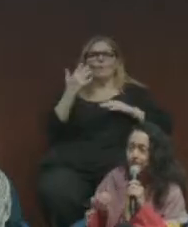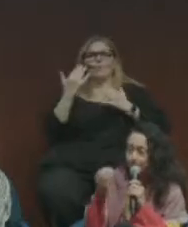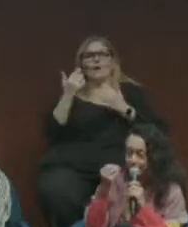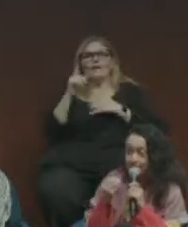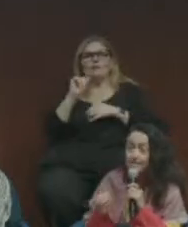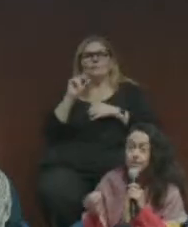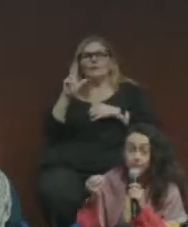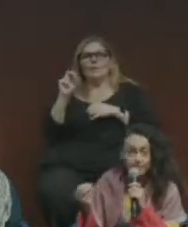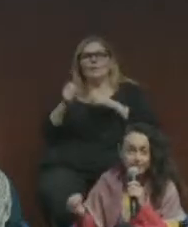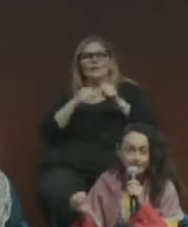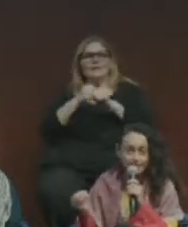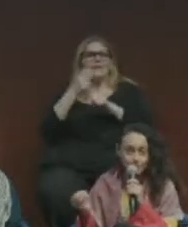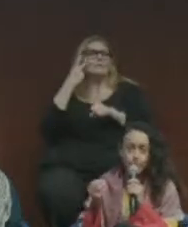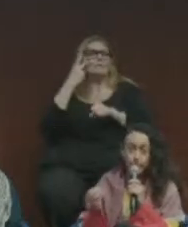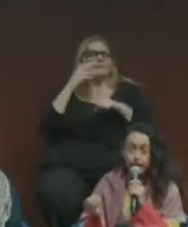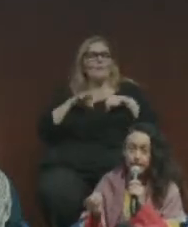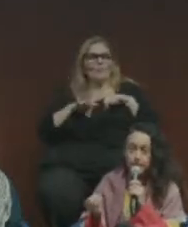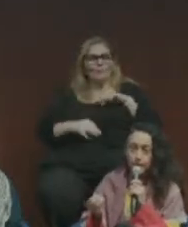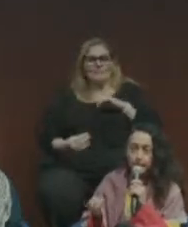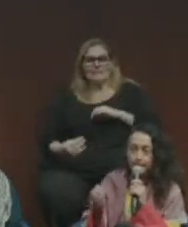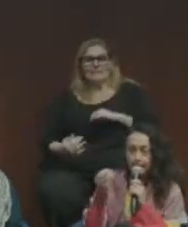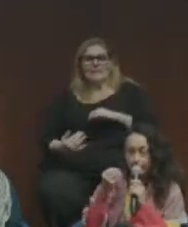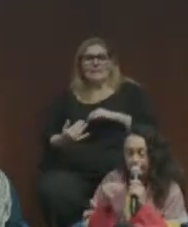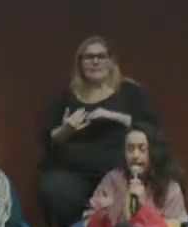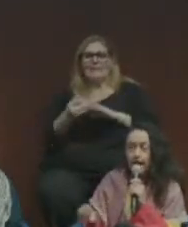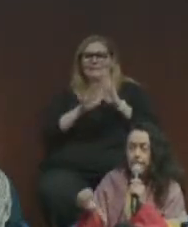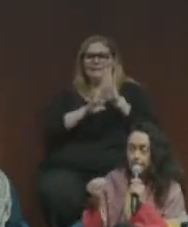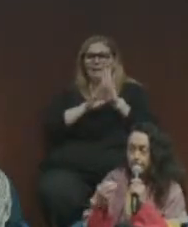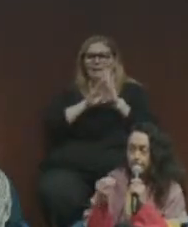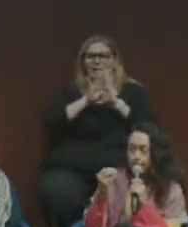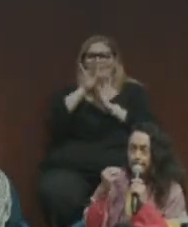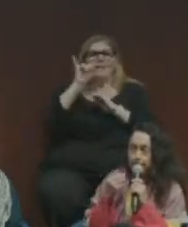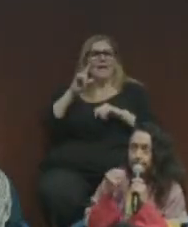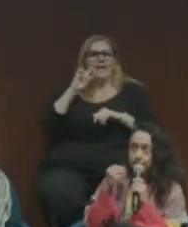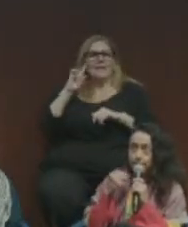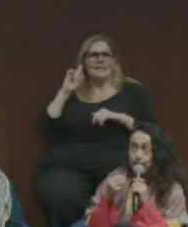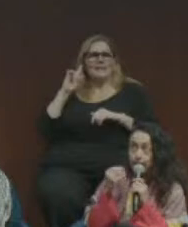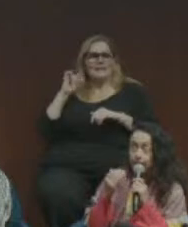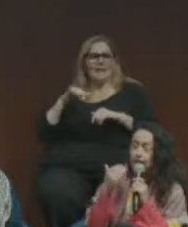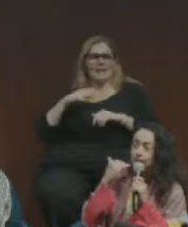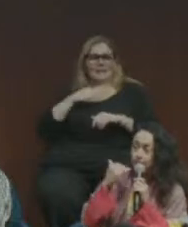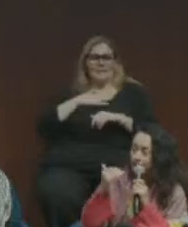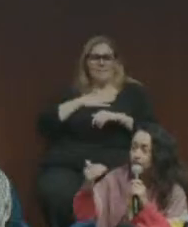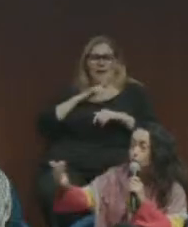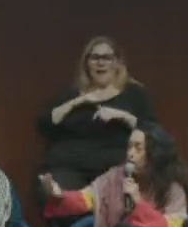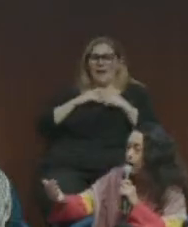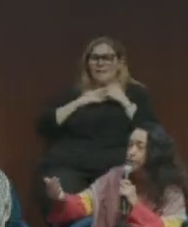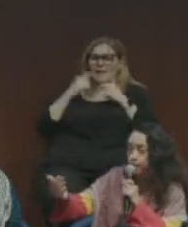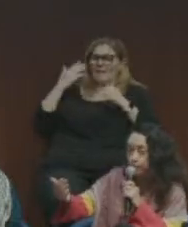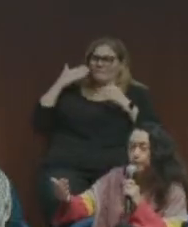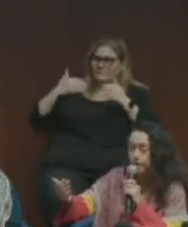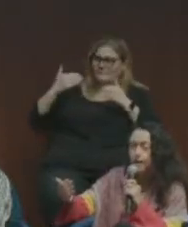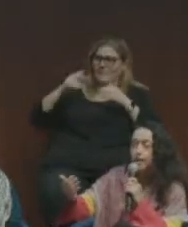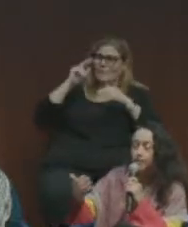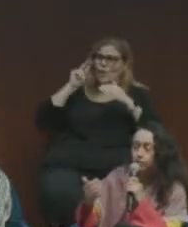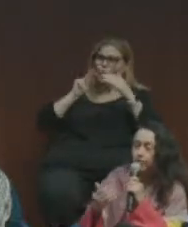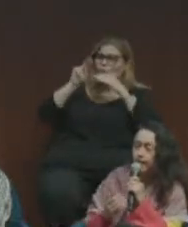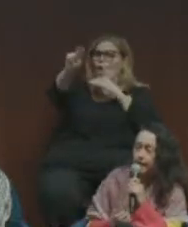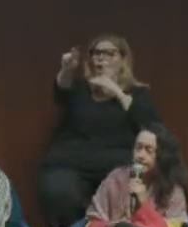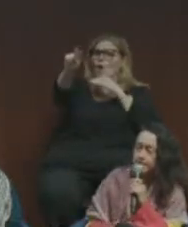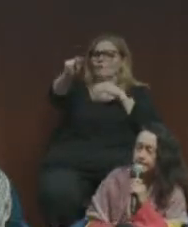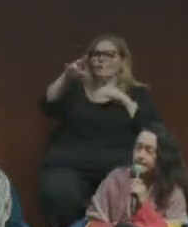30 years and see what the seeds will bring. So I think I bring that in my life, kind of that long view